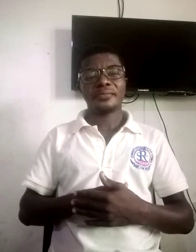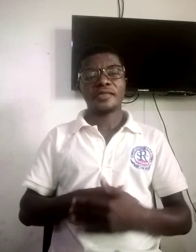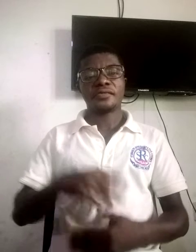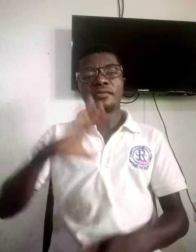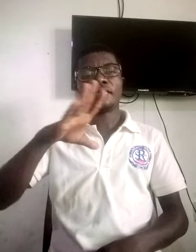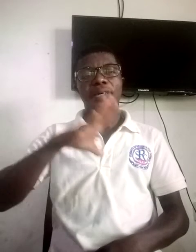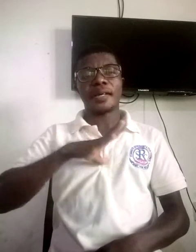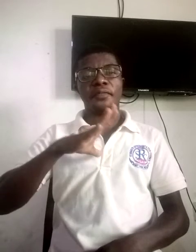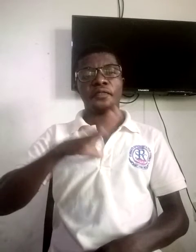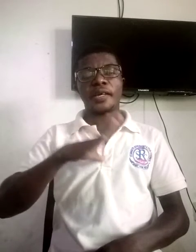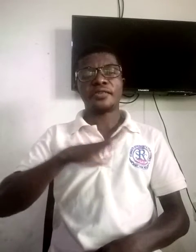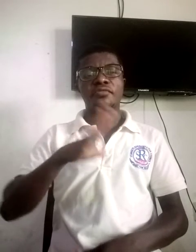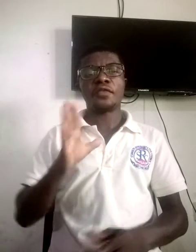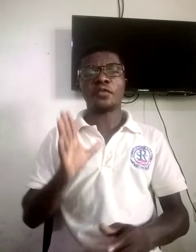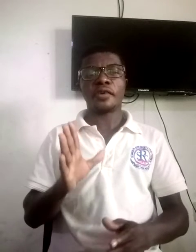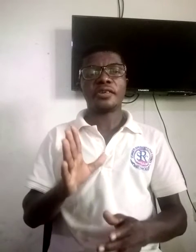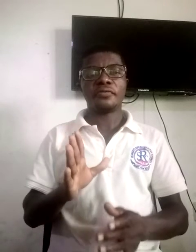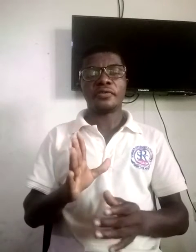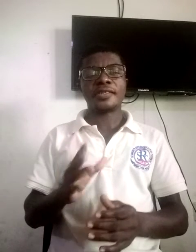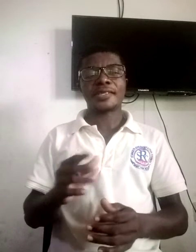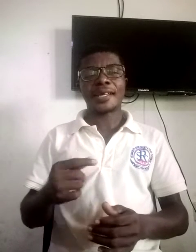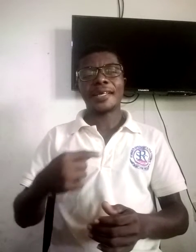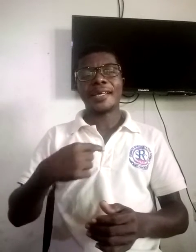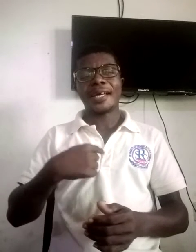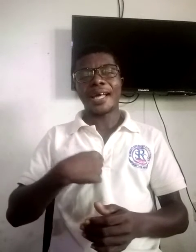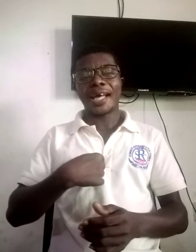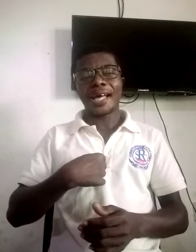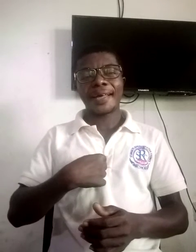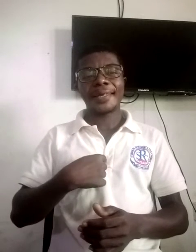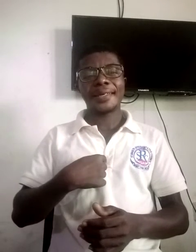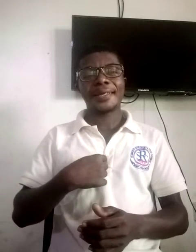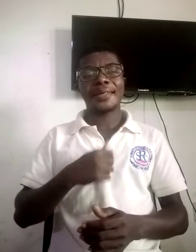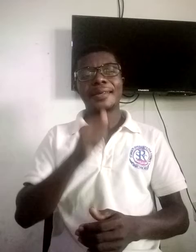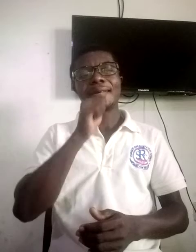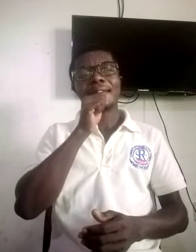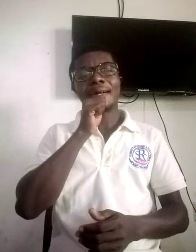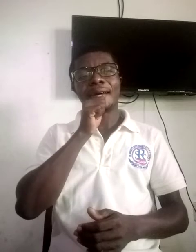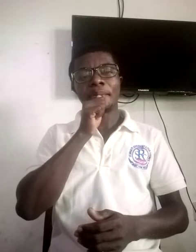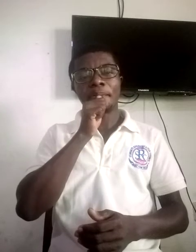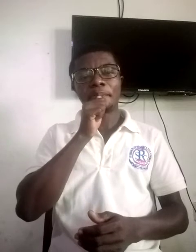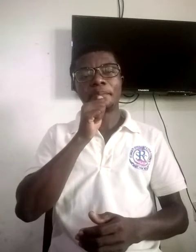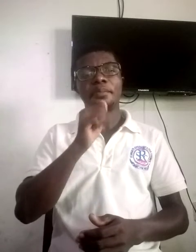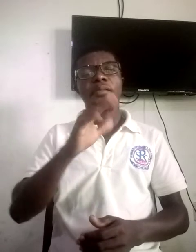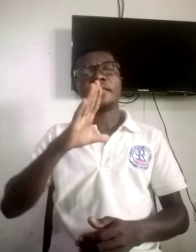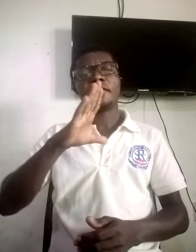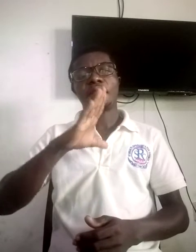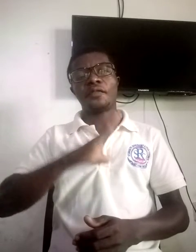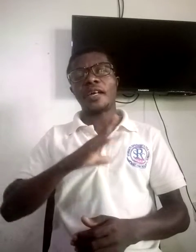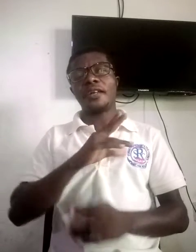So I'm fine. Straightforward. You don't say I am fine.